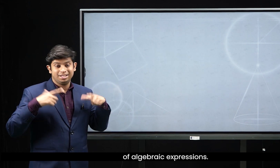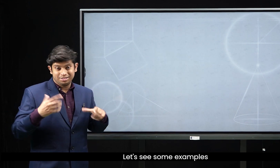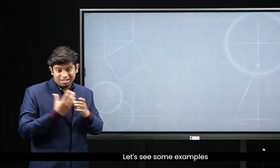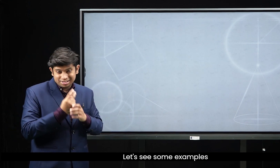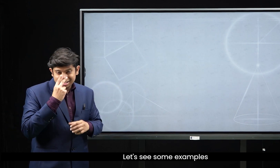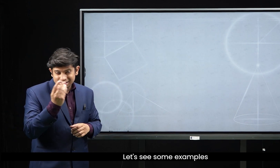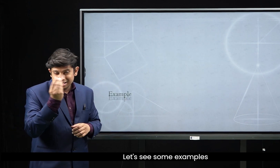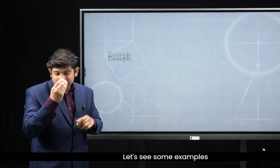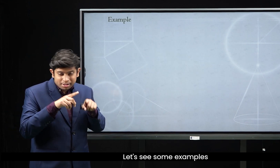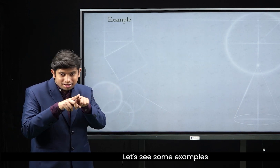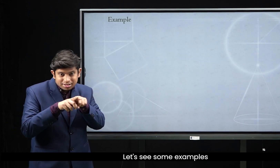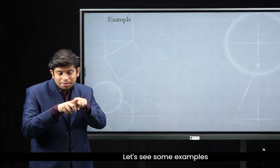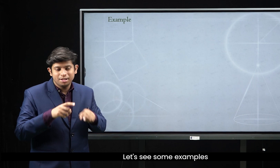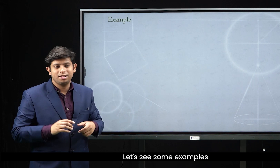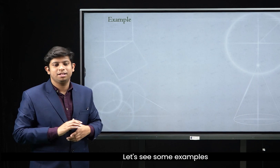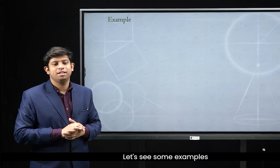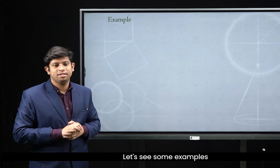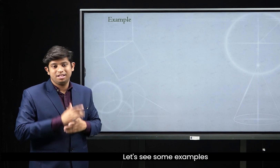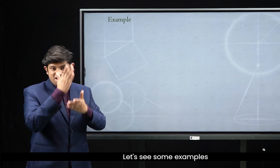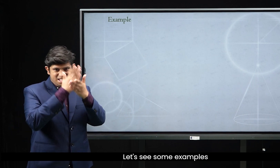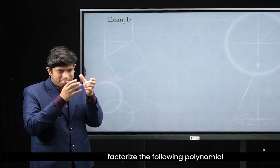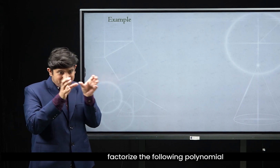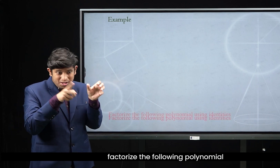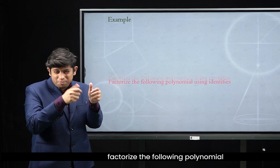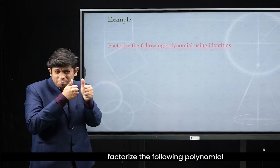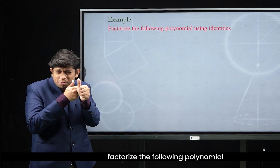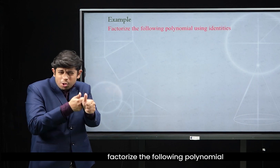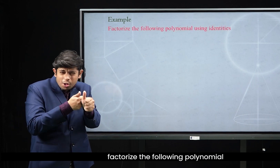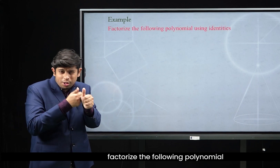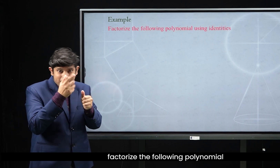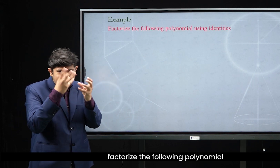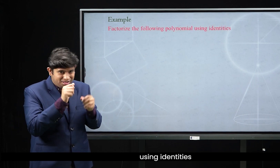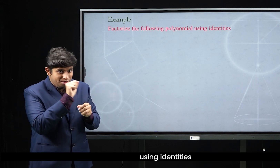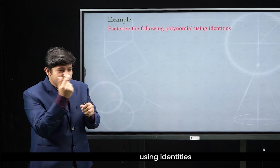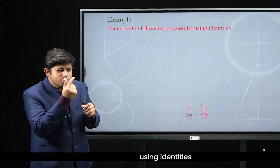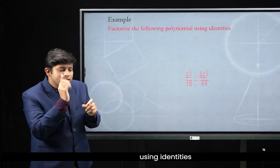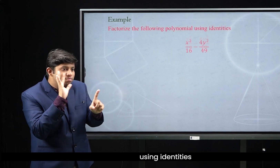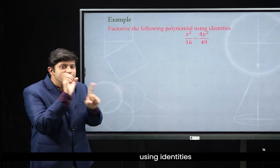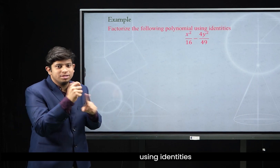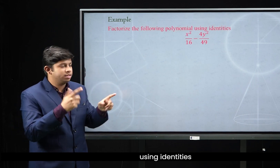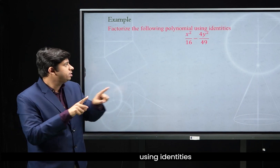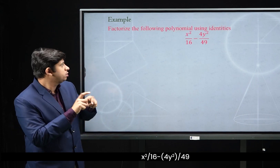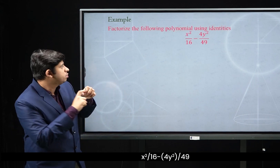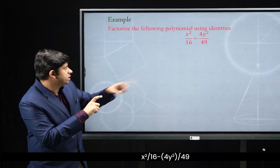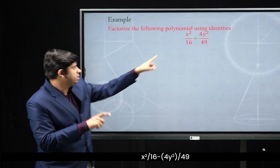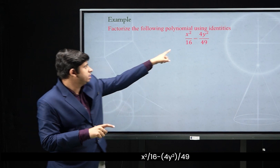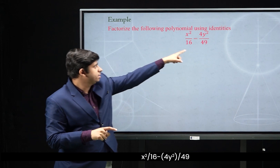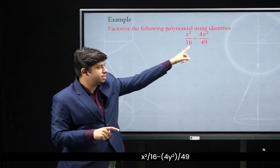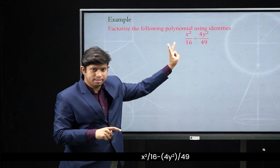Let us see some examples. Factorize the following polynomial using identities x square by 16